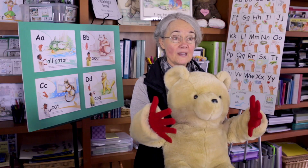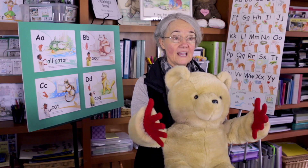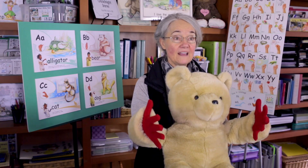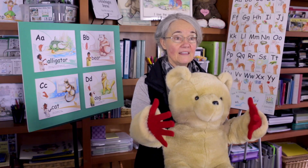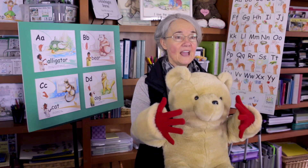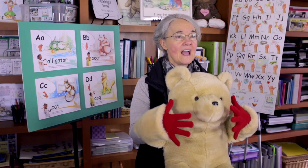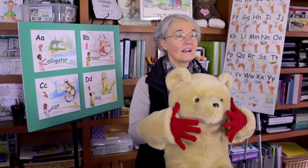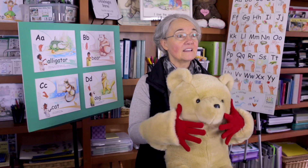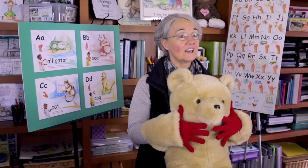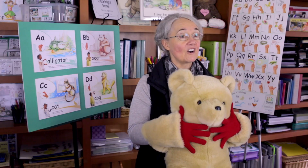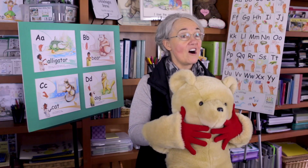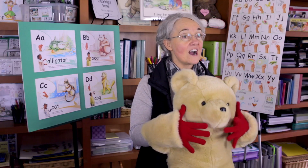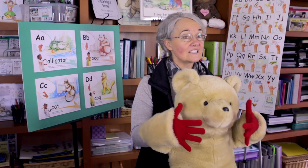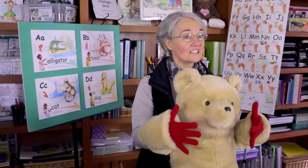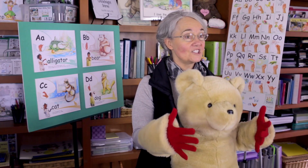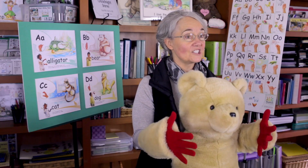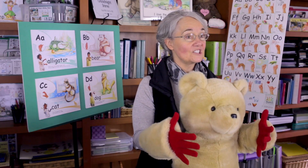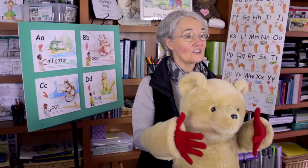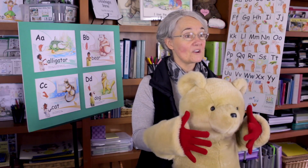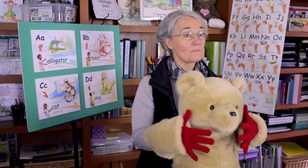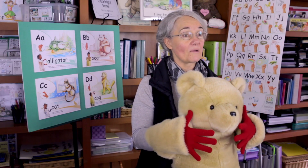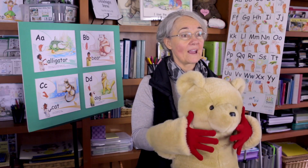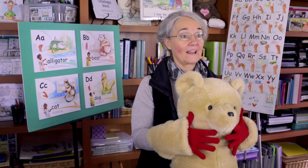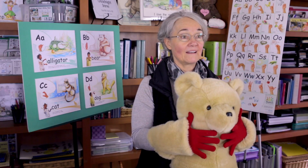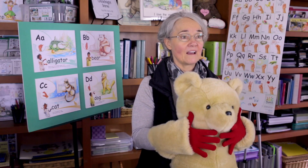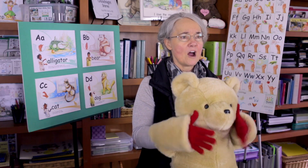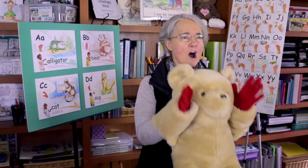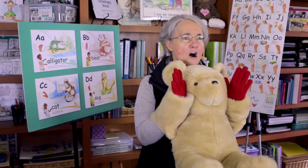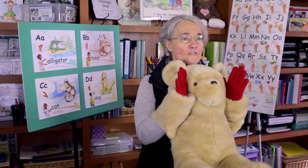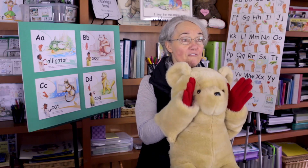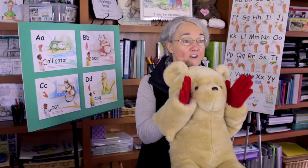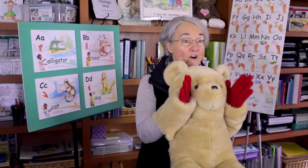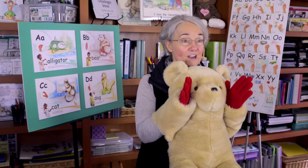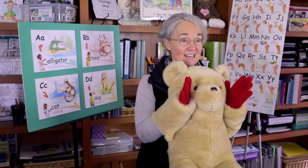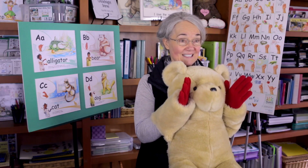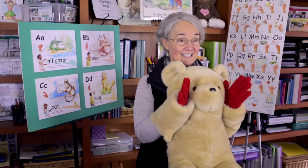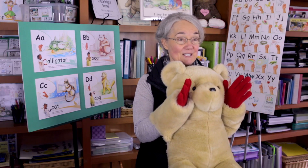can breathe and get oxygen to your brain.